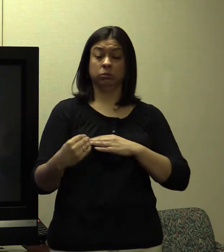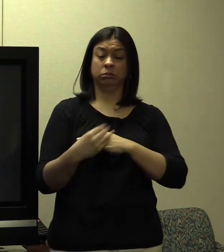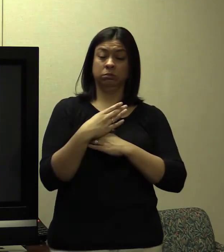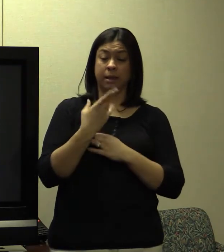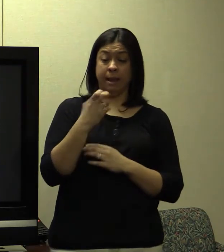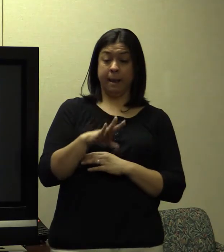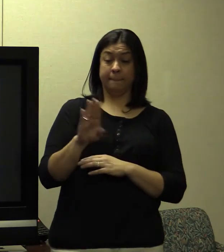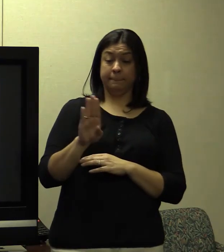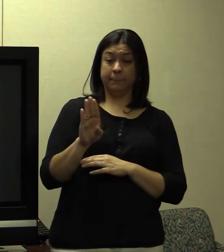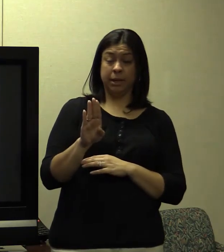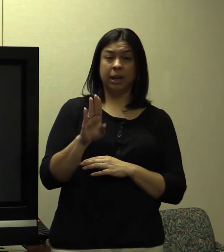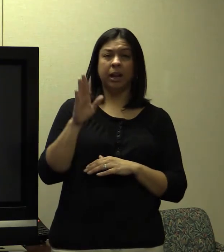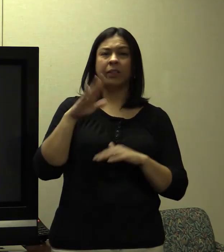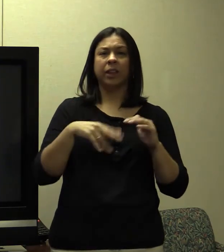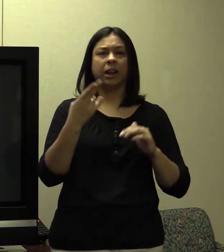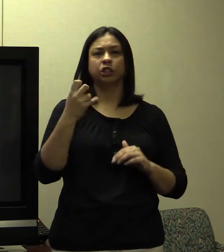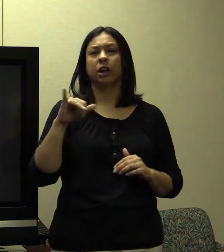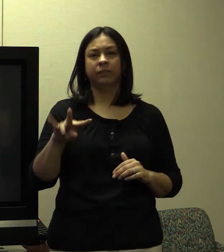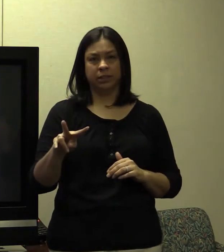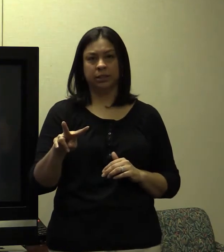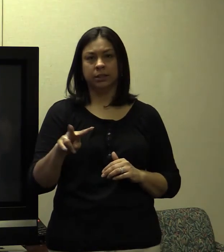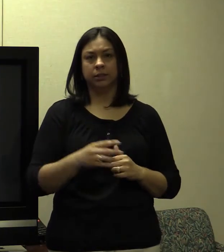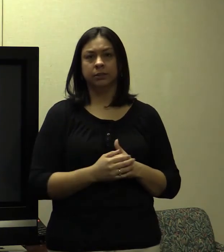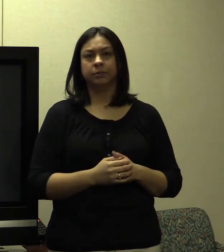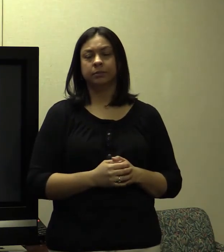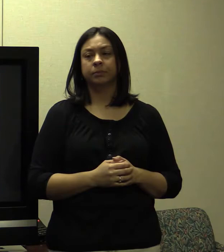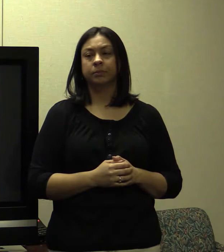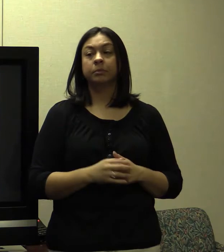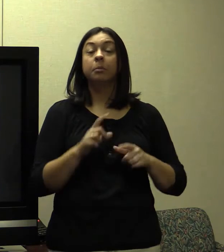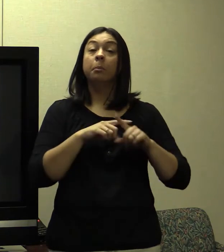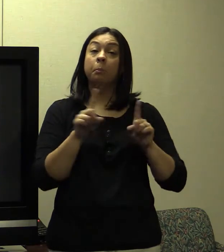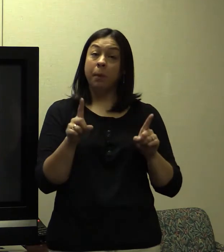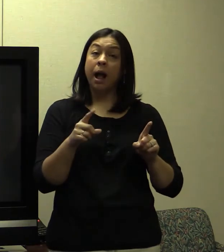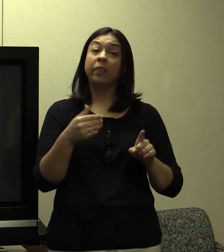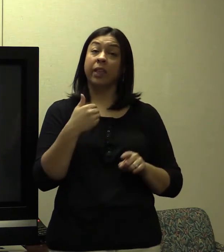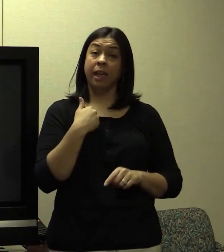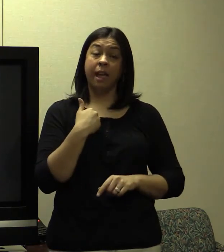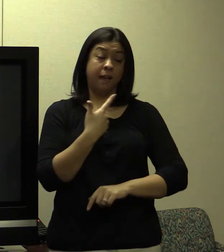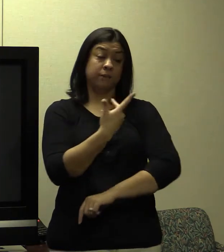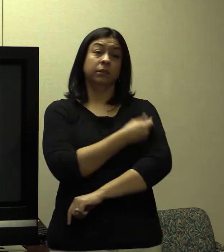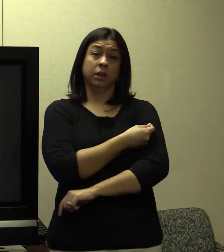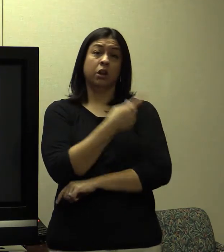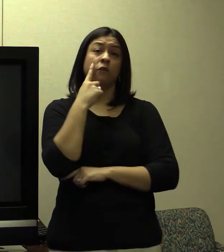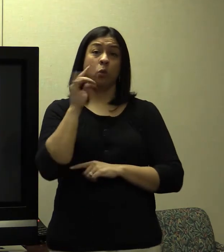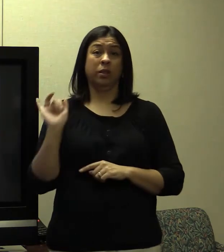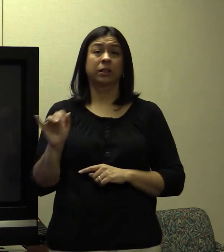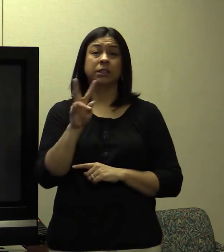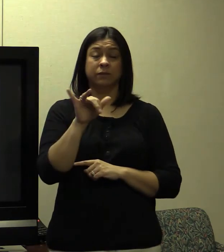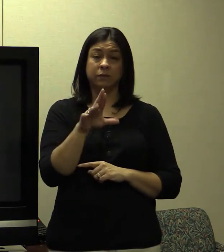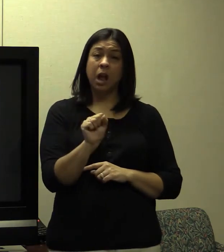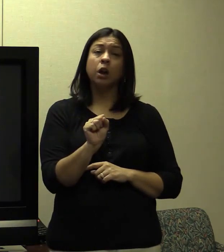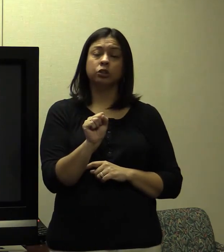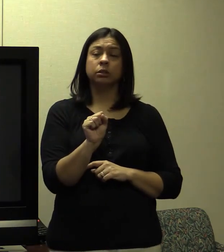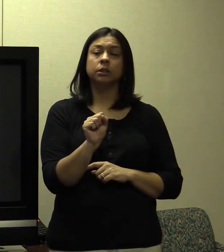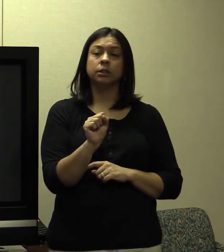B than HIV. However, there is an immunization for this virus, and at-risk